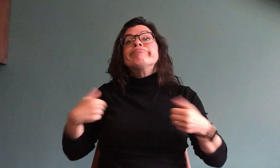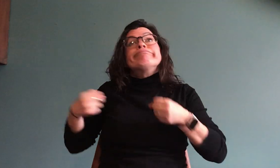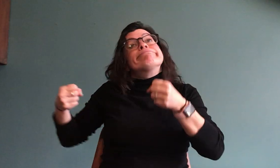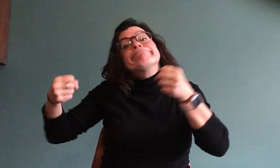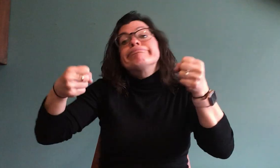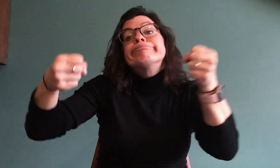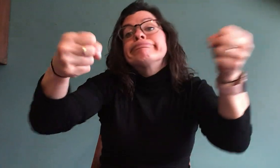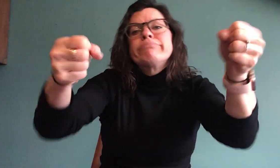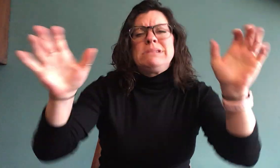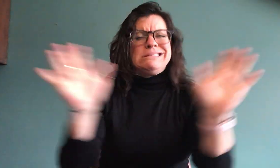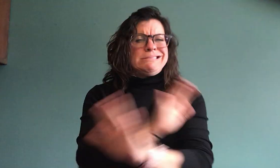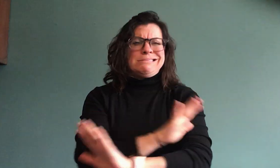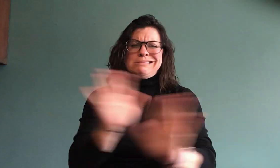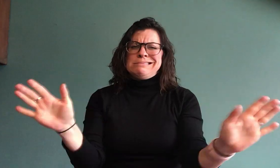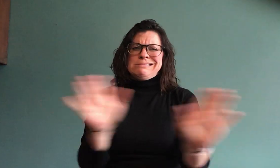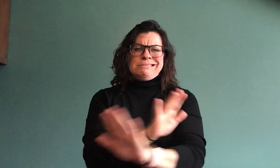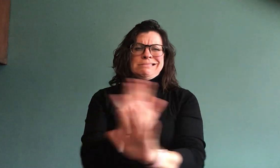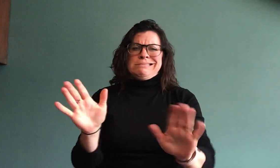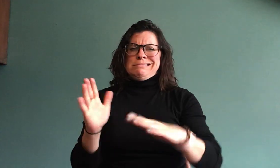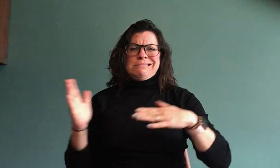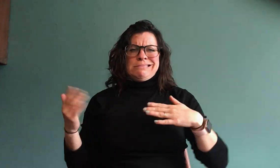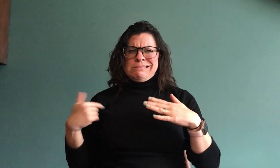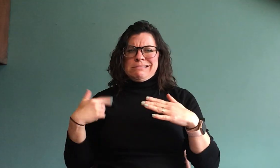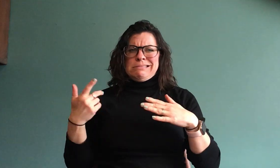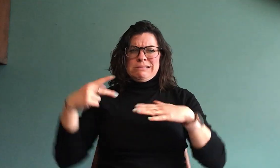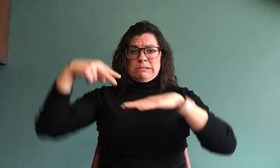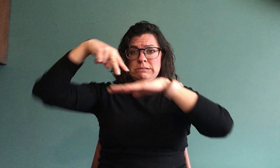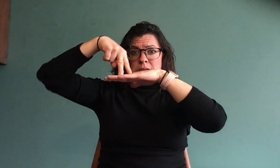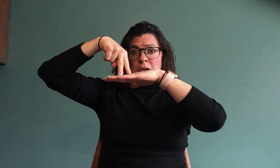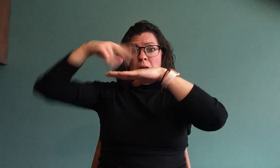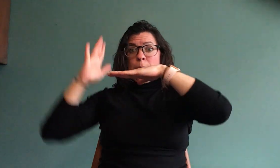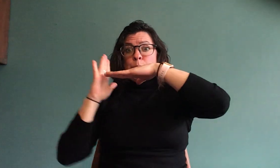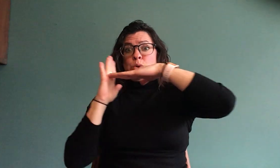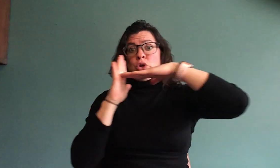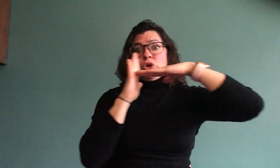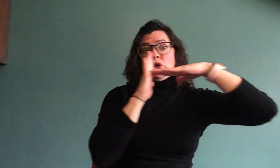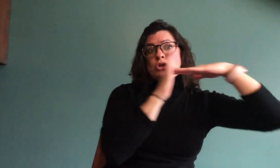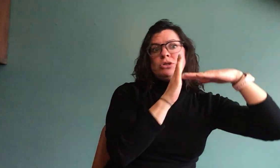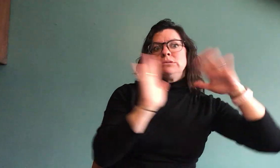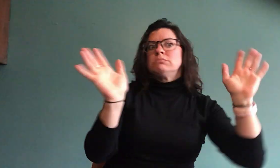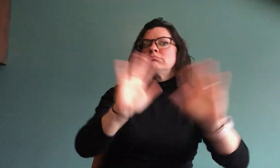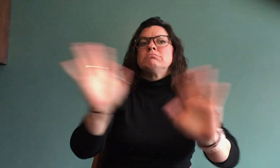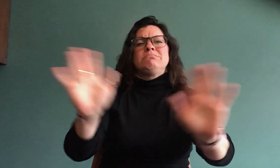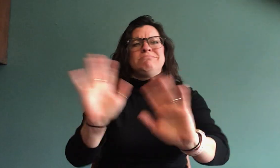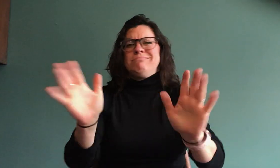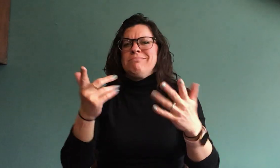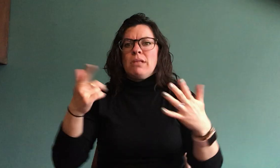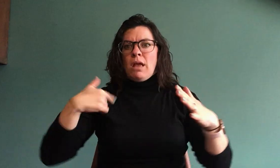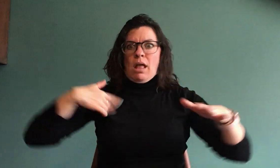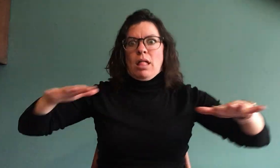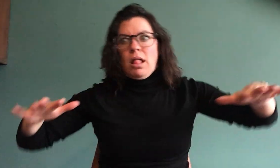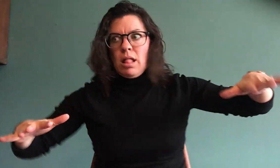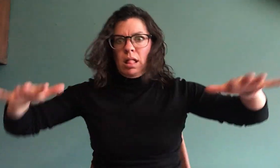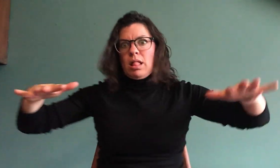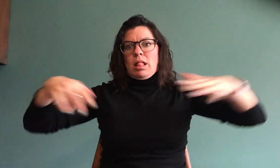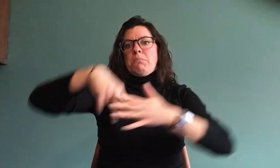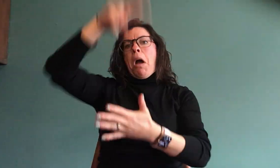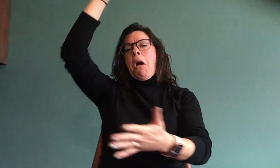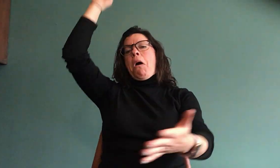Yeah, then no. Okay? So yes, Megan, you are correct. You never move a scaffold with people on